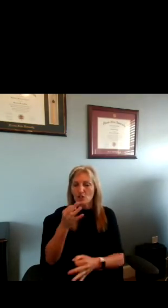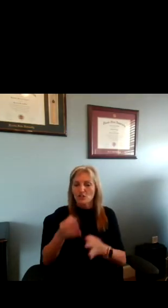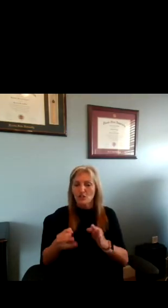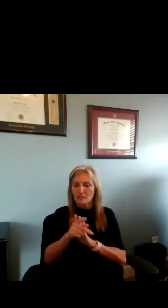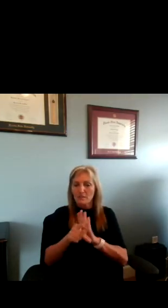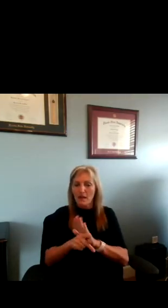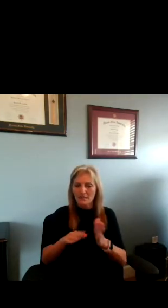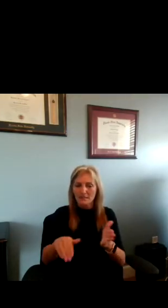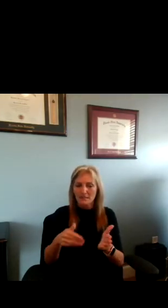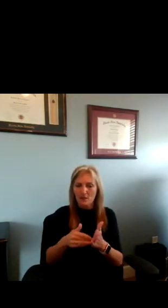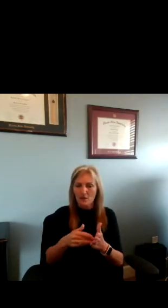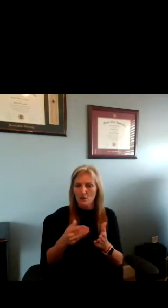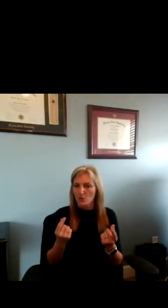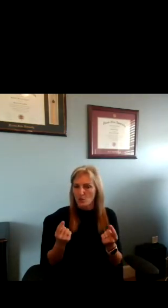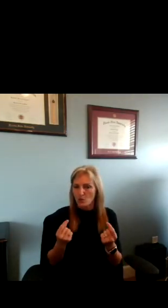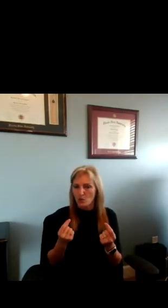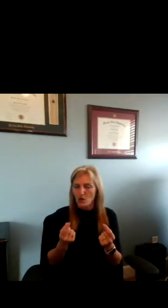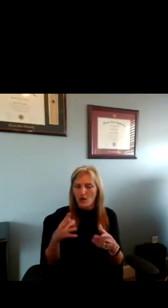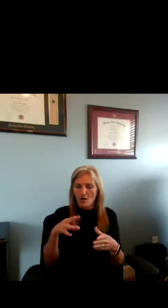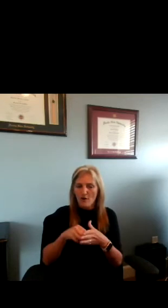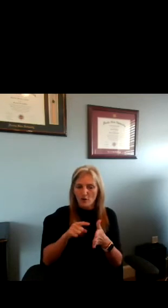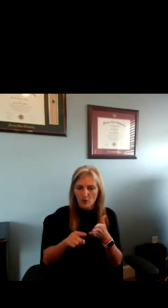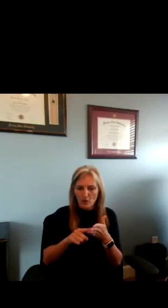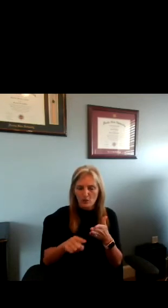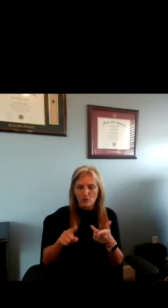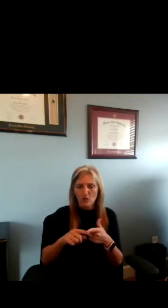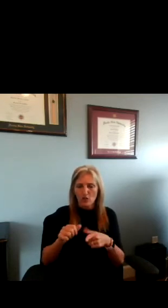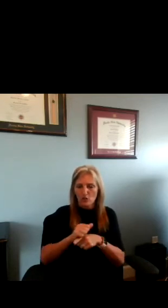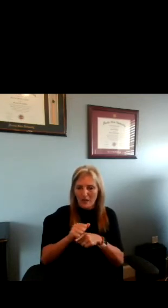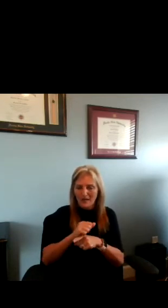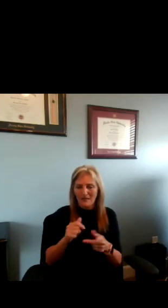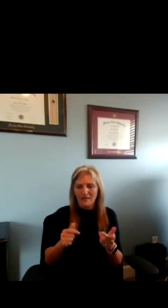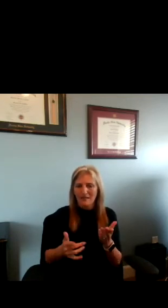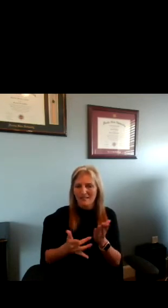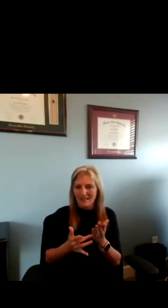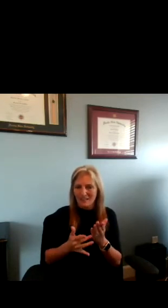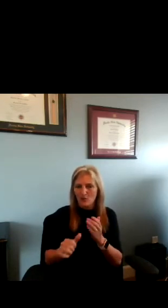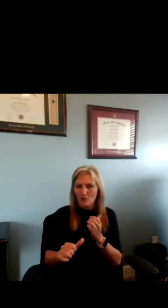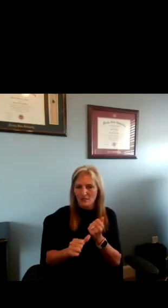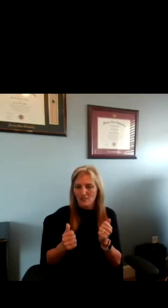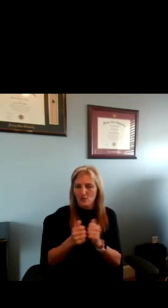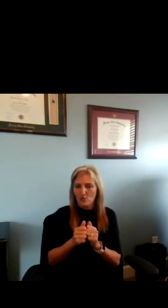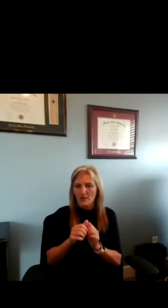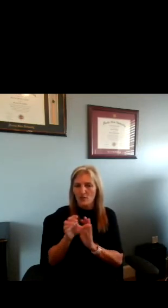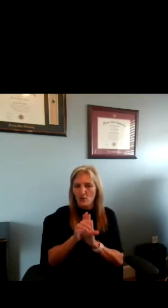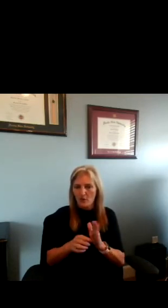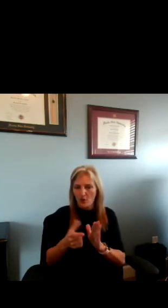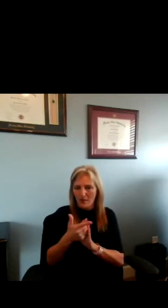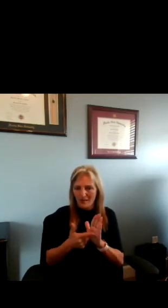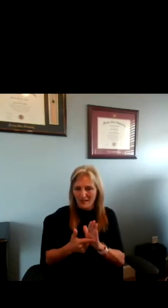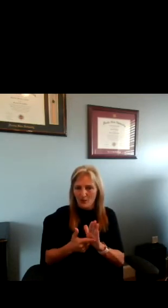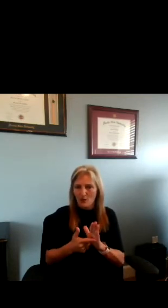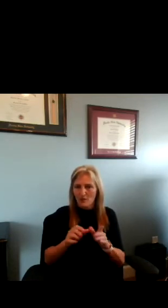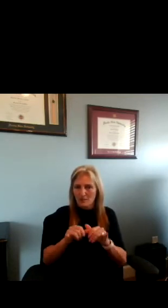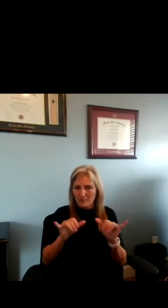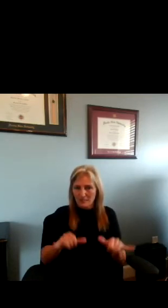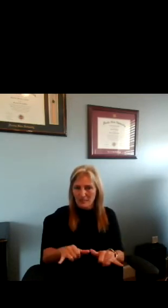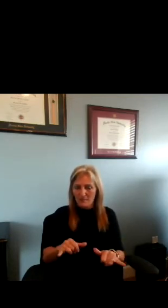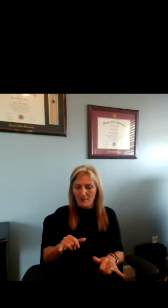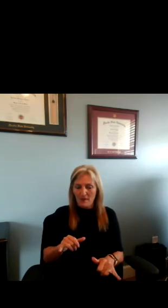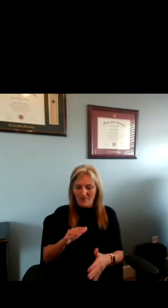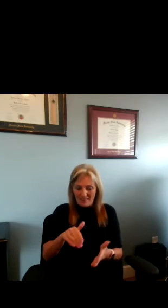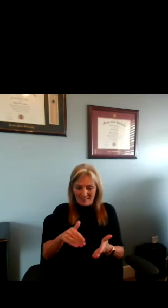Center engages in research, training, and technical assistance in the criminal legal system. And as a center, we seek to